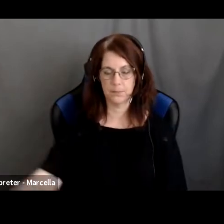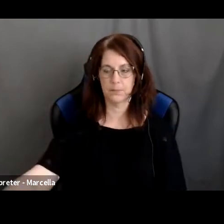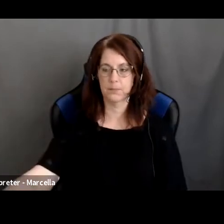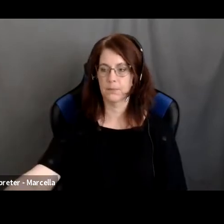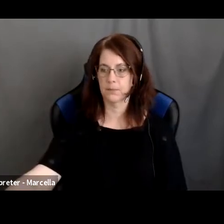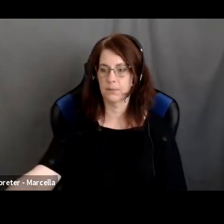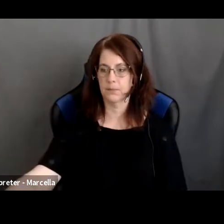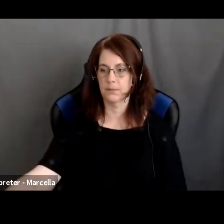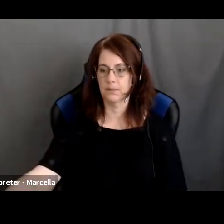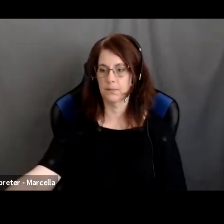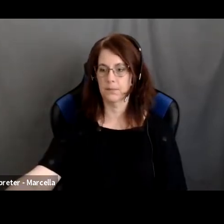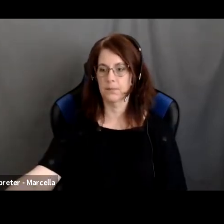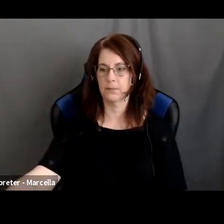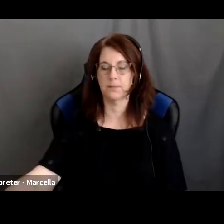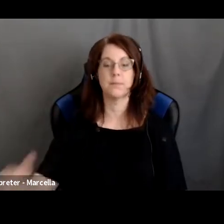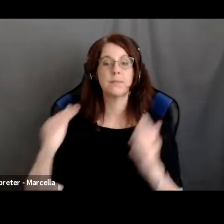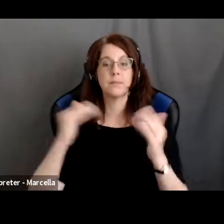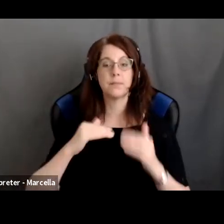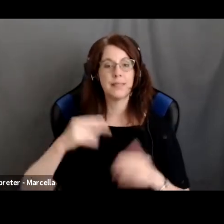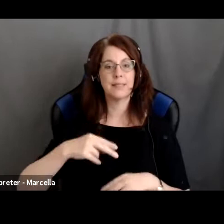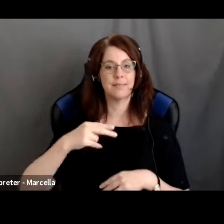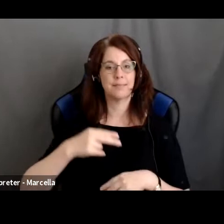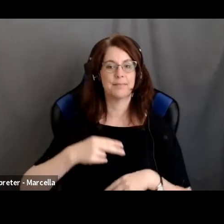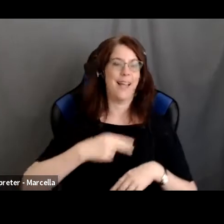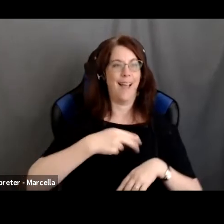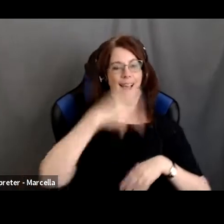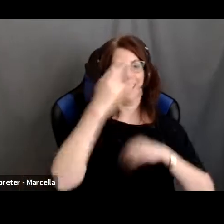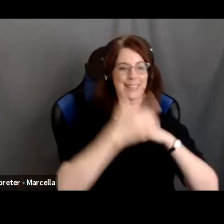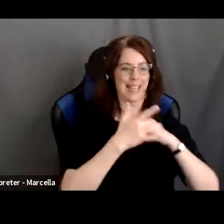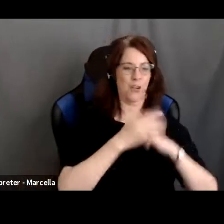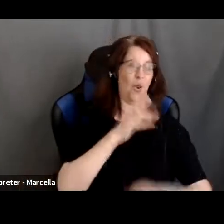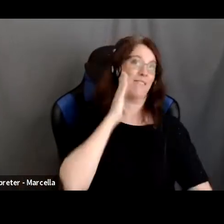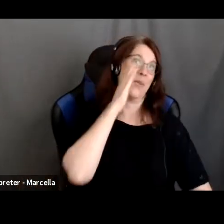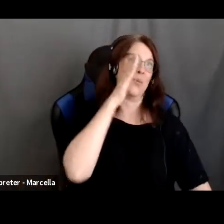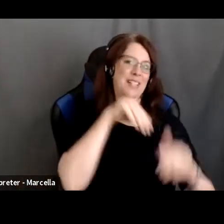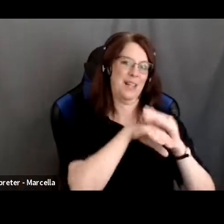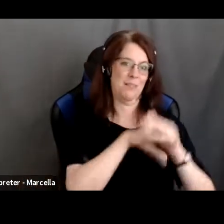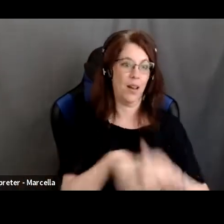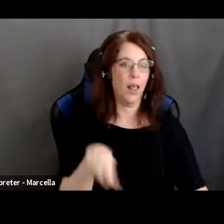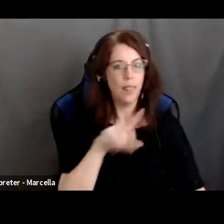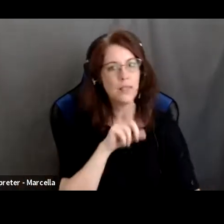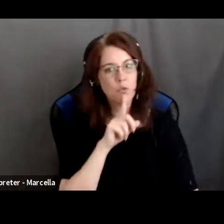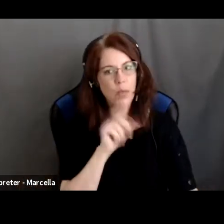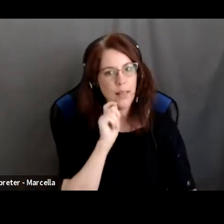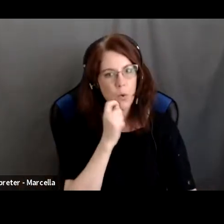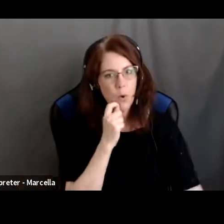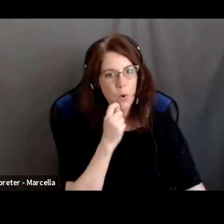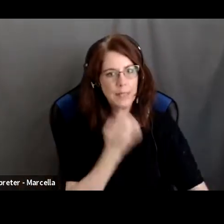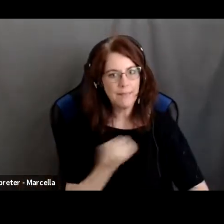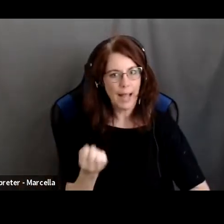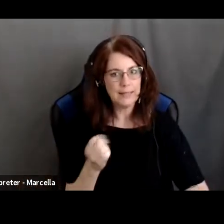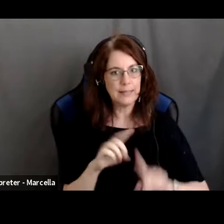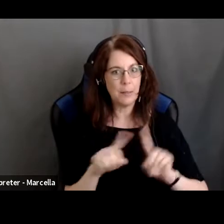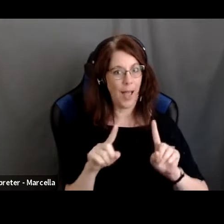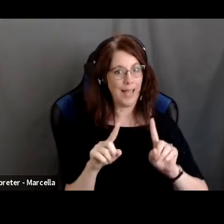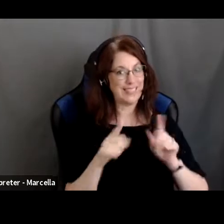All right, so next is high-tech solutions. So I say futuristic accessibility. These are some pretty cool devices, but again, when we think about